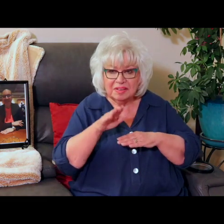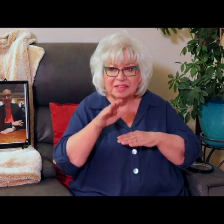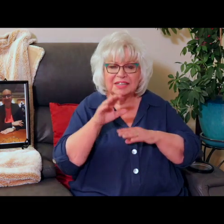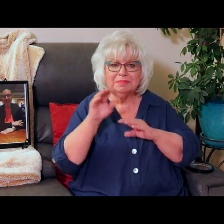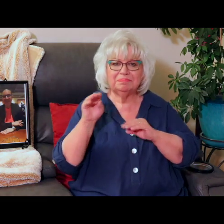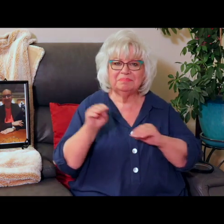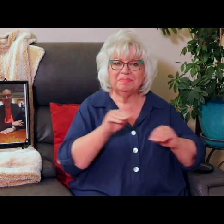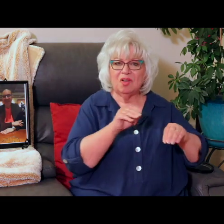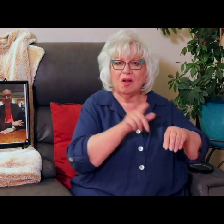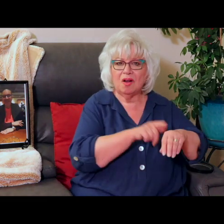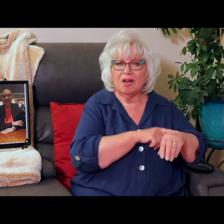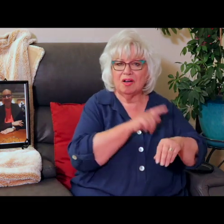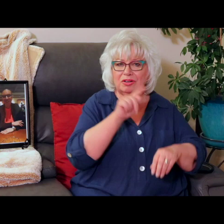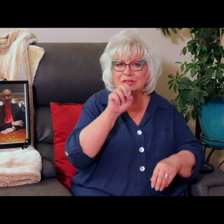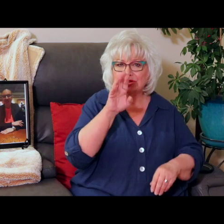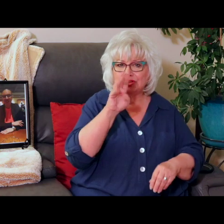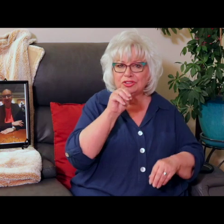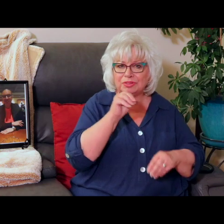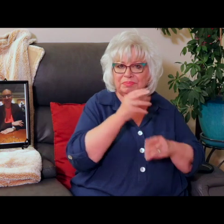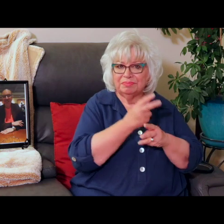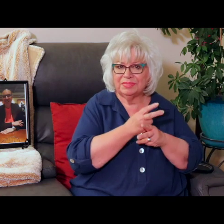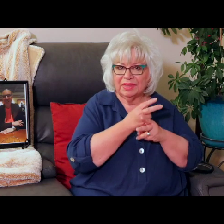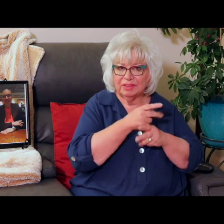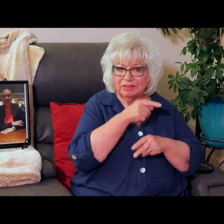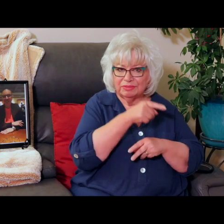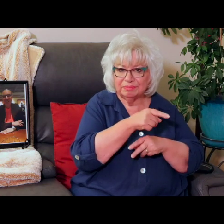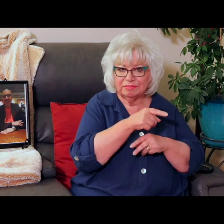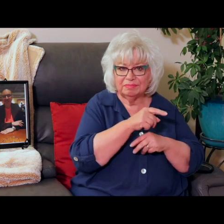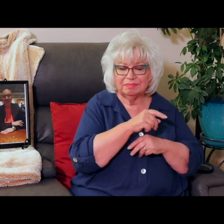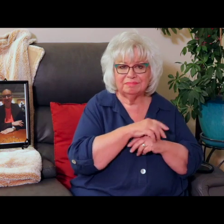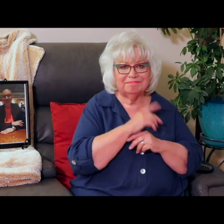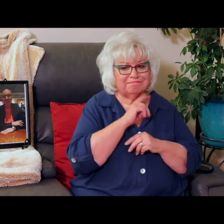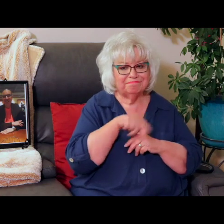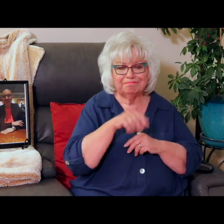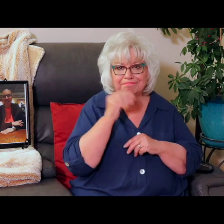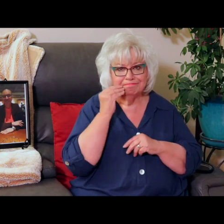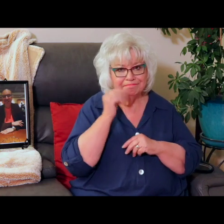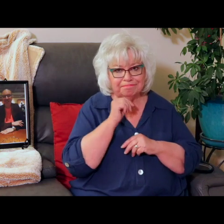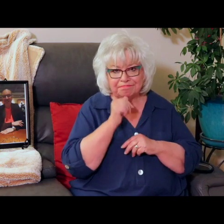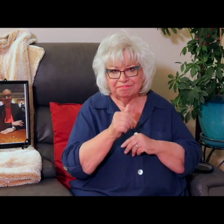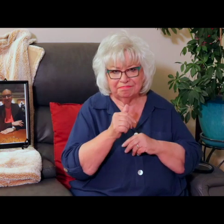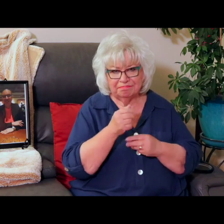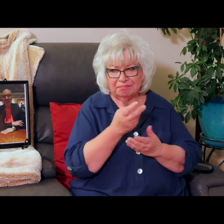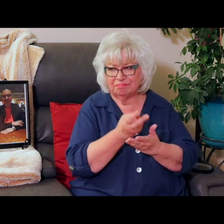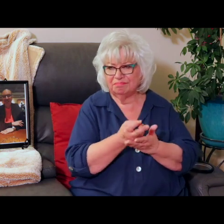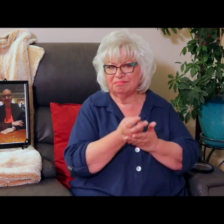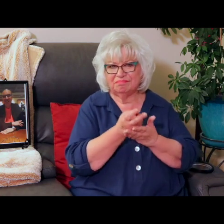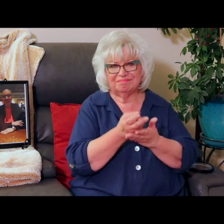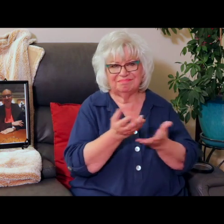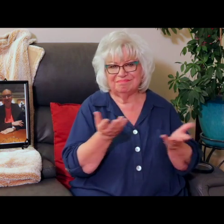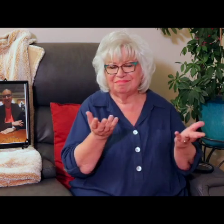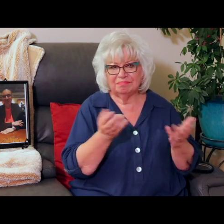And then he rallied again. And he went into long-term care. But he couldn't stay at home.